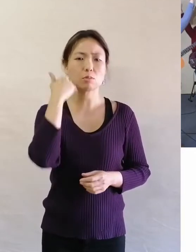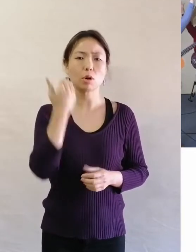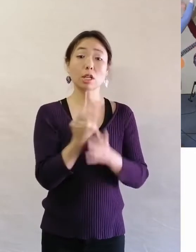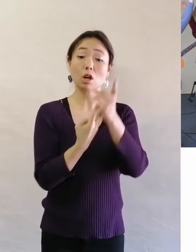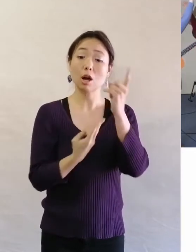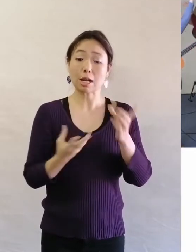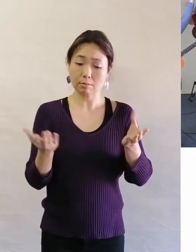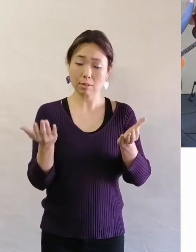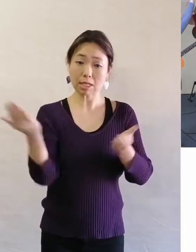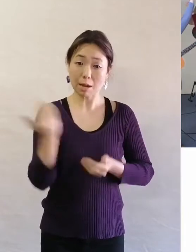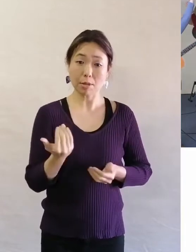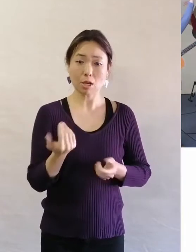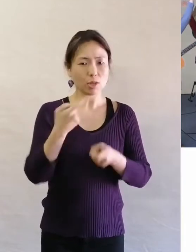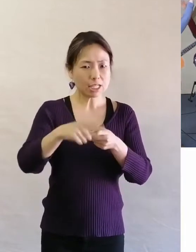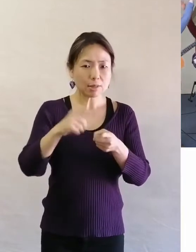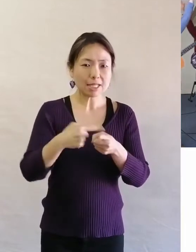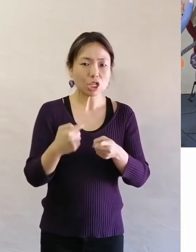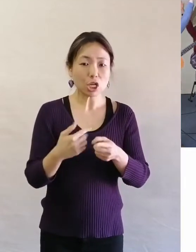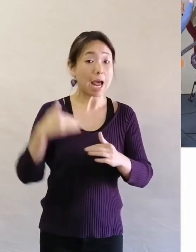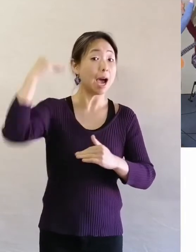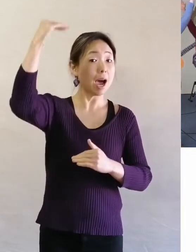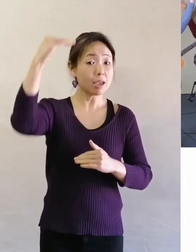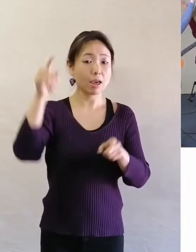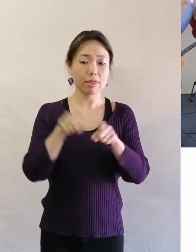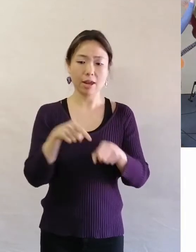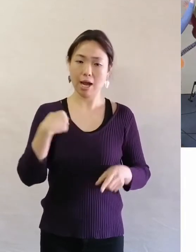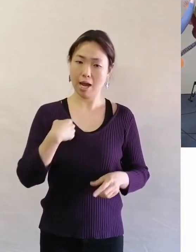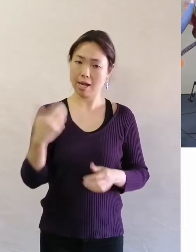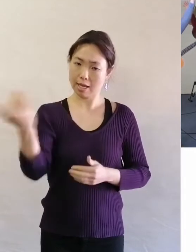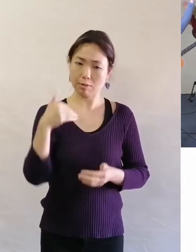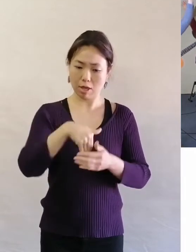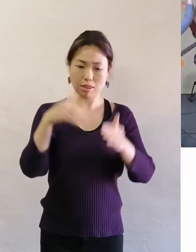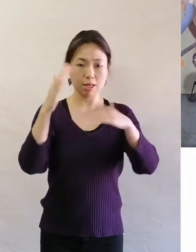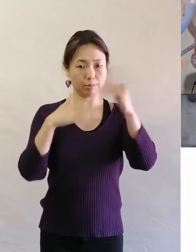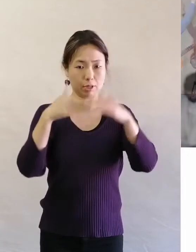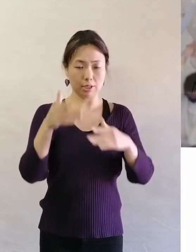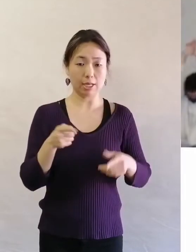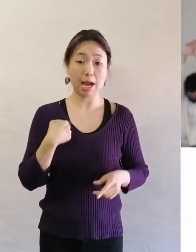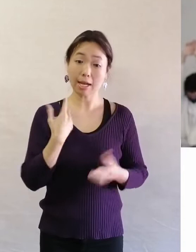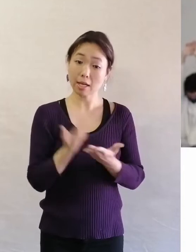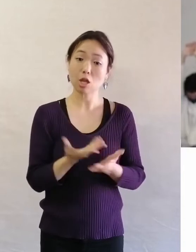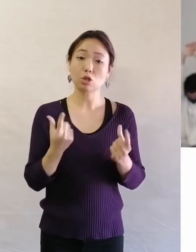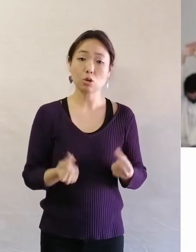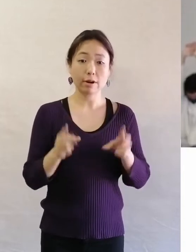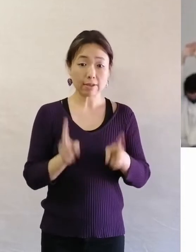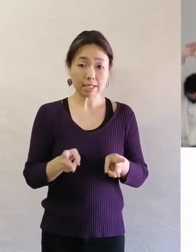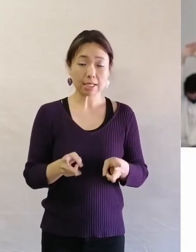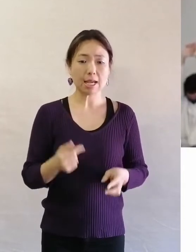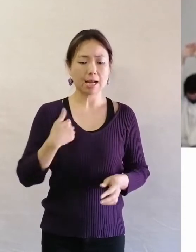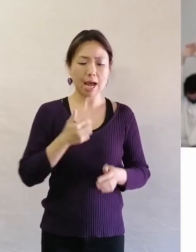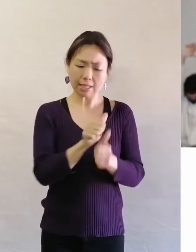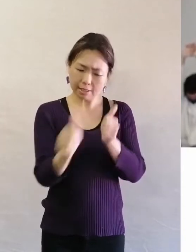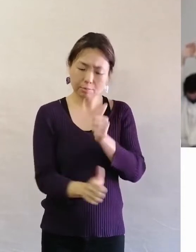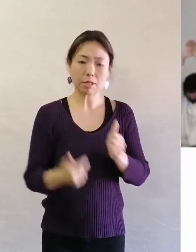coming with expectations even higher than I came in this building this morning. I can do it physically, and I submit